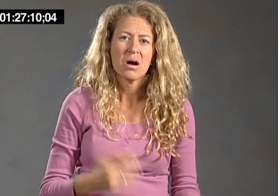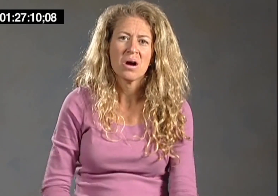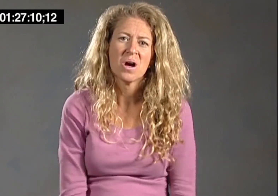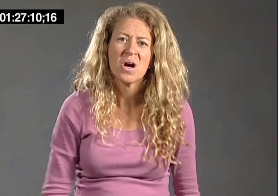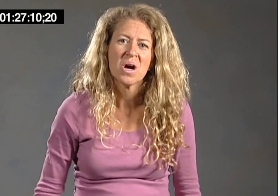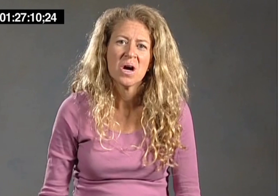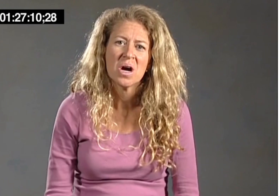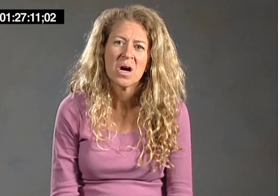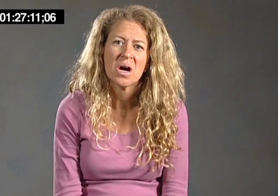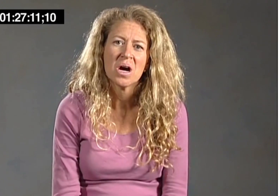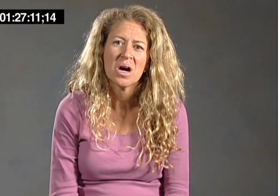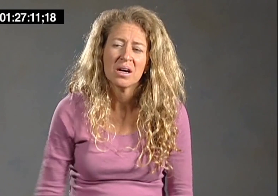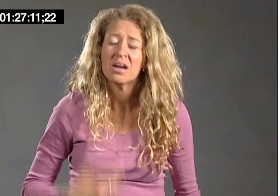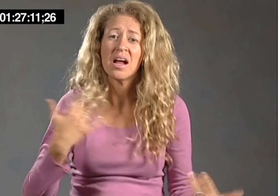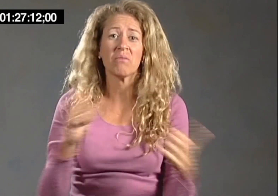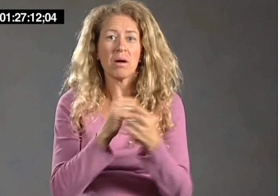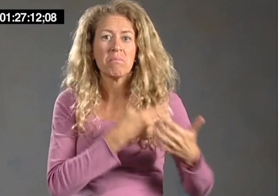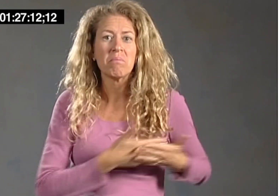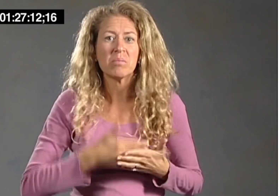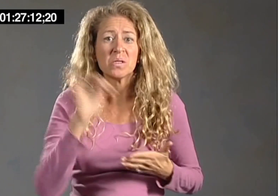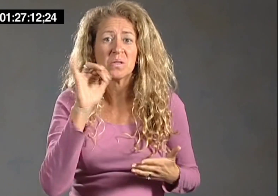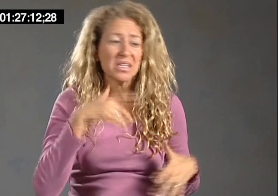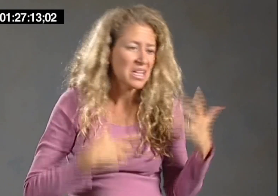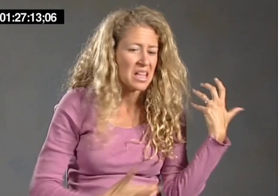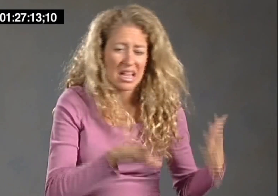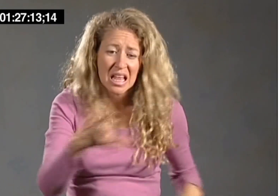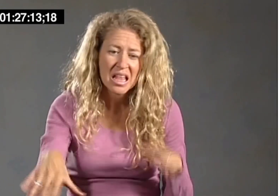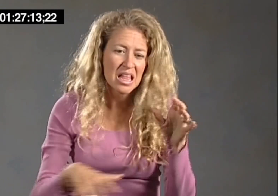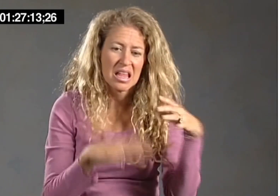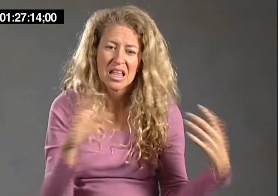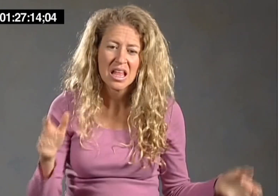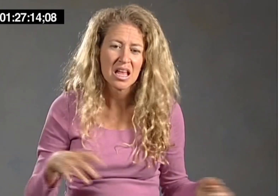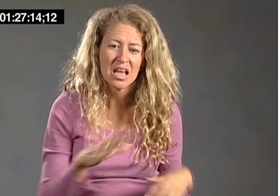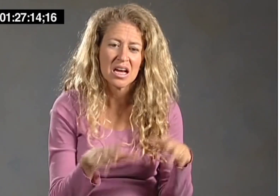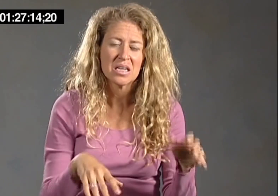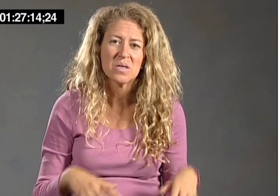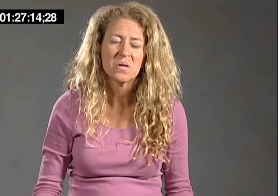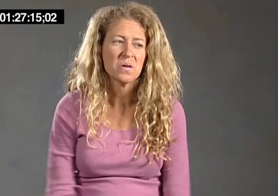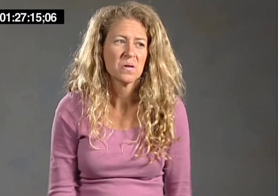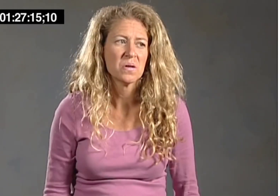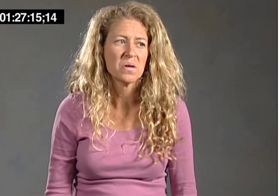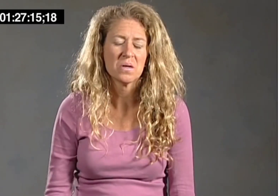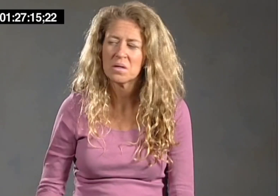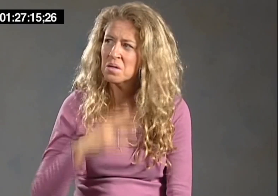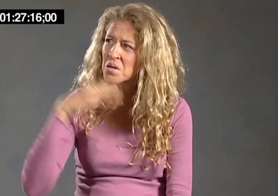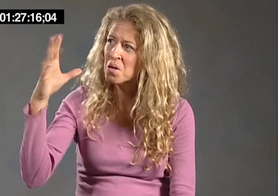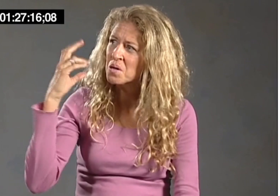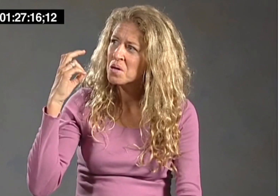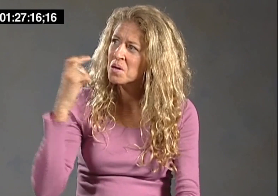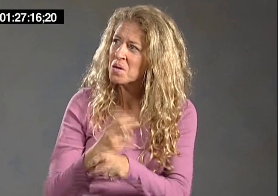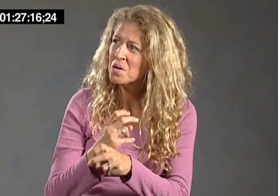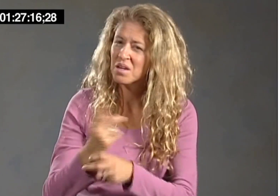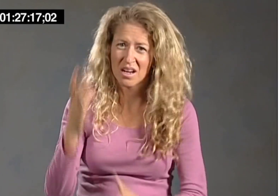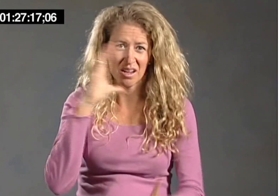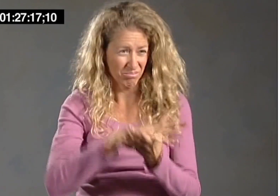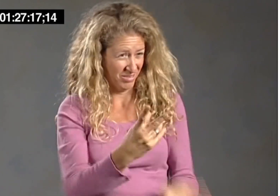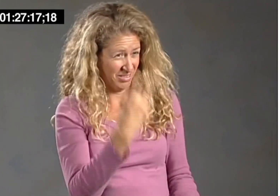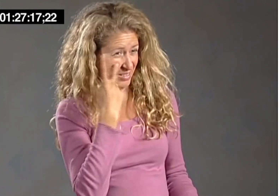row, the squash grew a little, and I was kind of excited. And the lettuce had huge